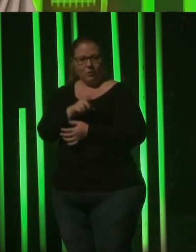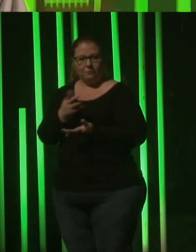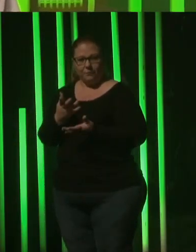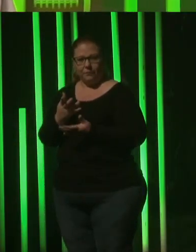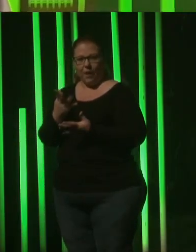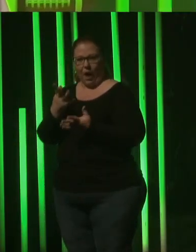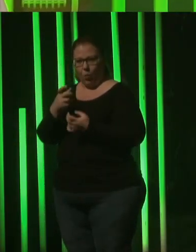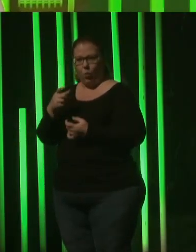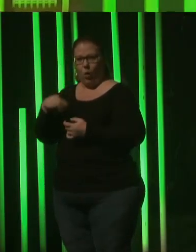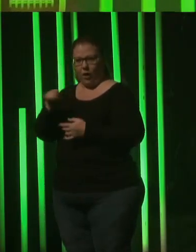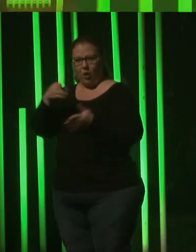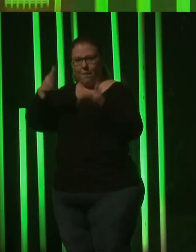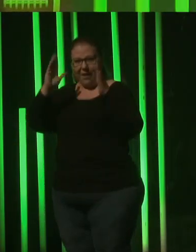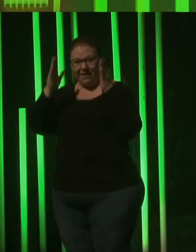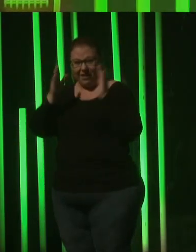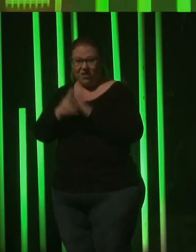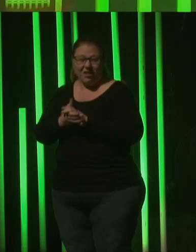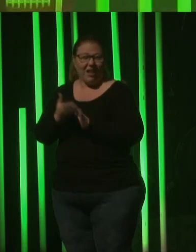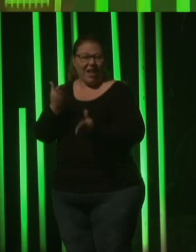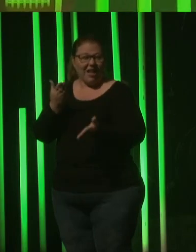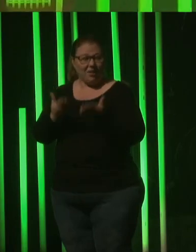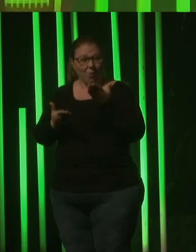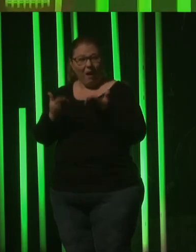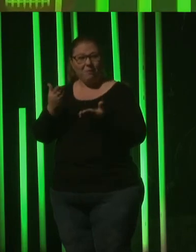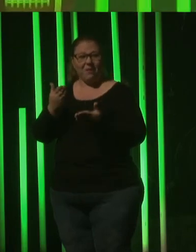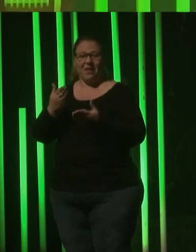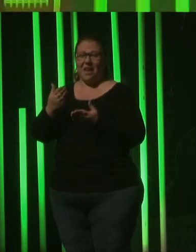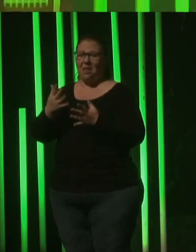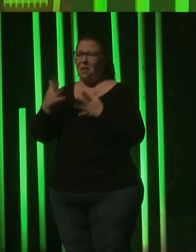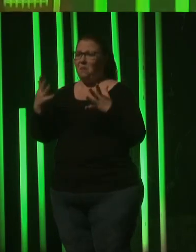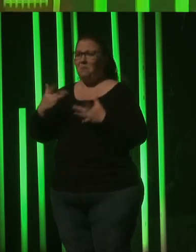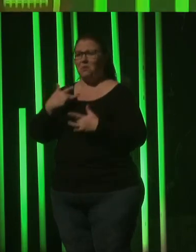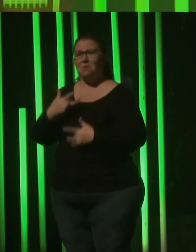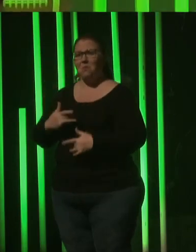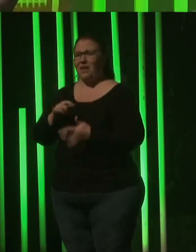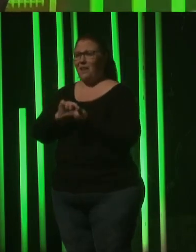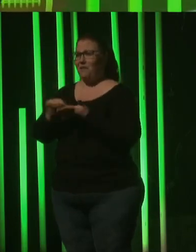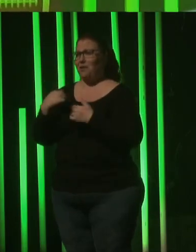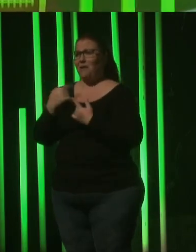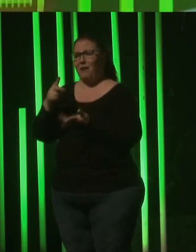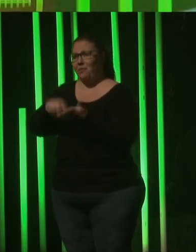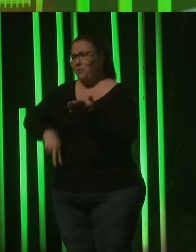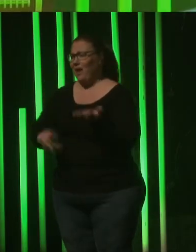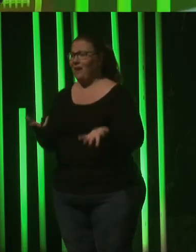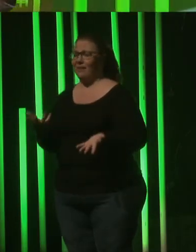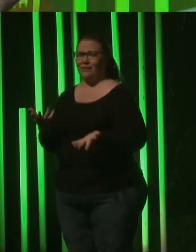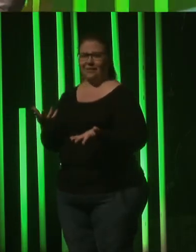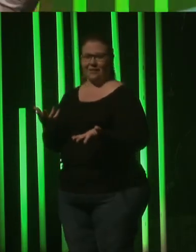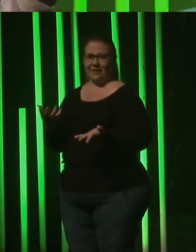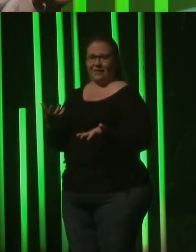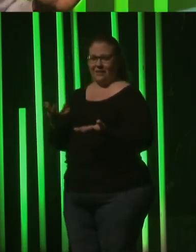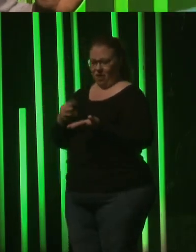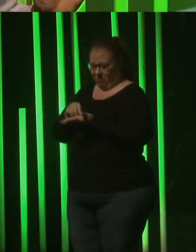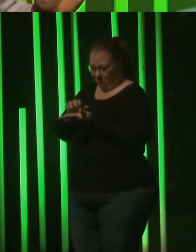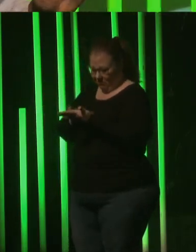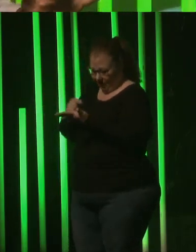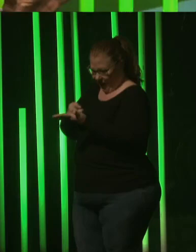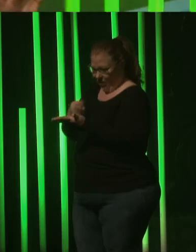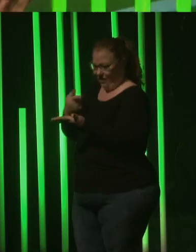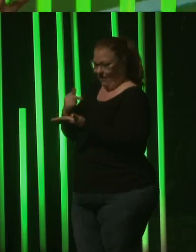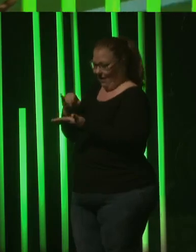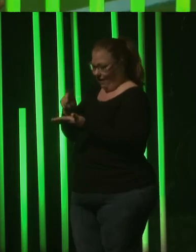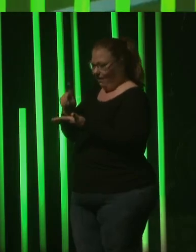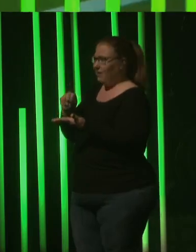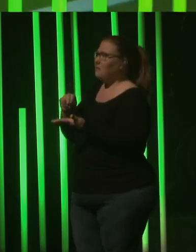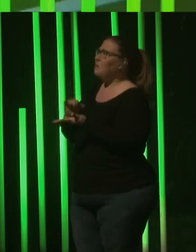I want you to hear this. It is probably the most depressing verses I've ever read. Listen to what it says. So here's Gideon.